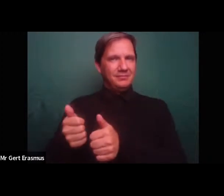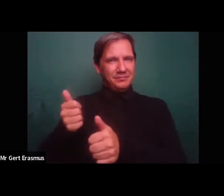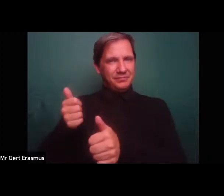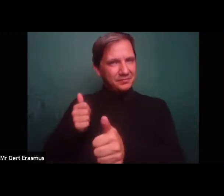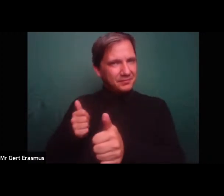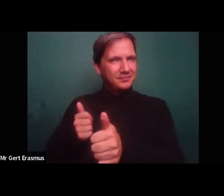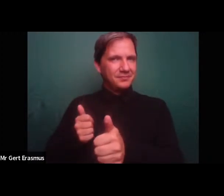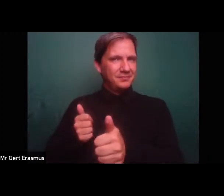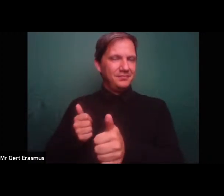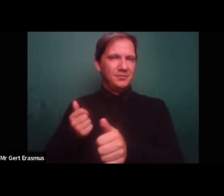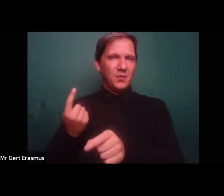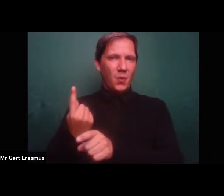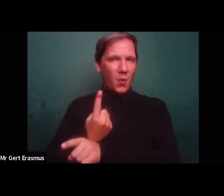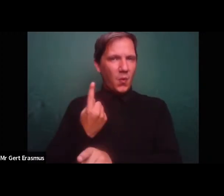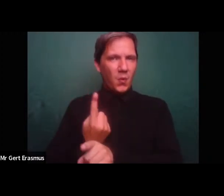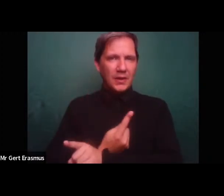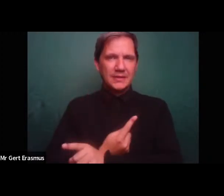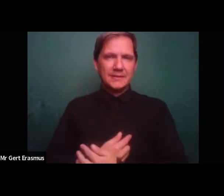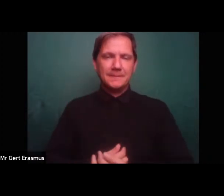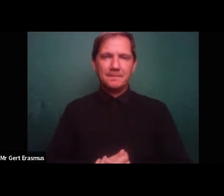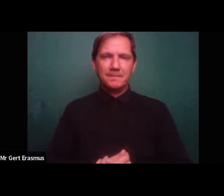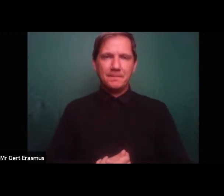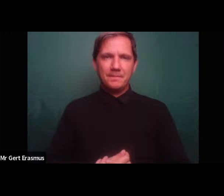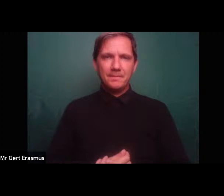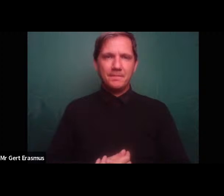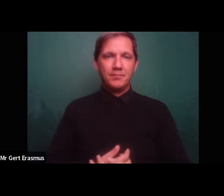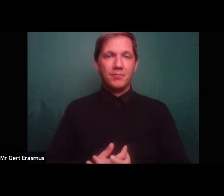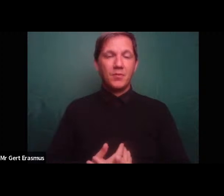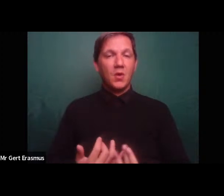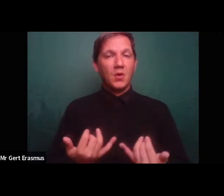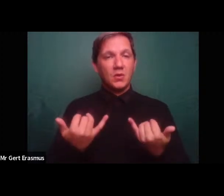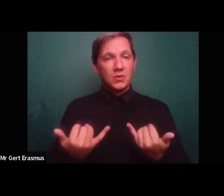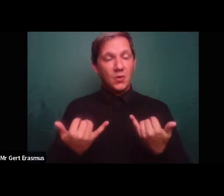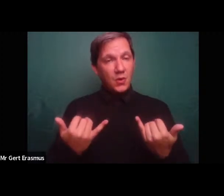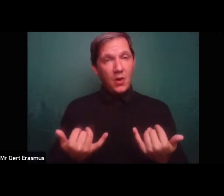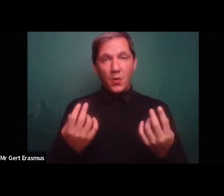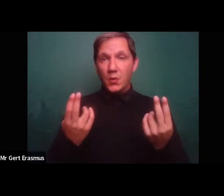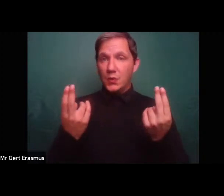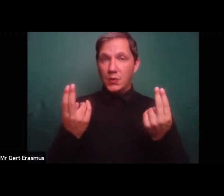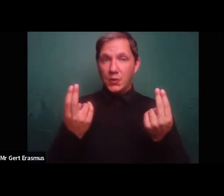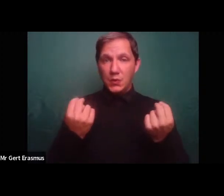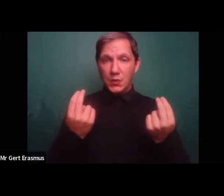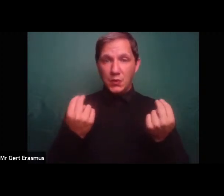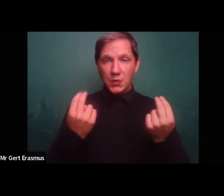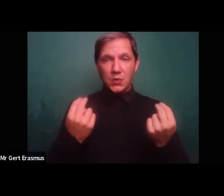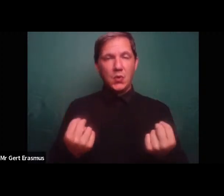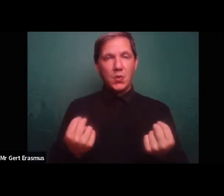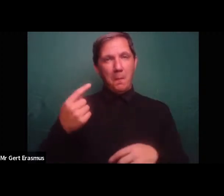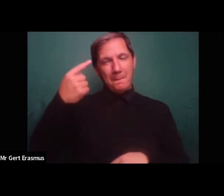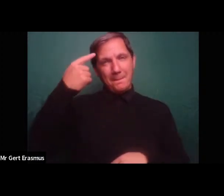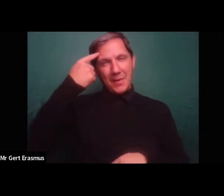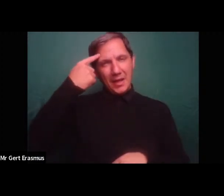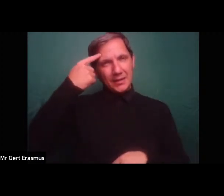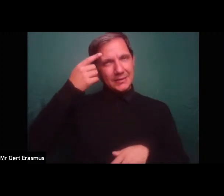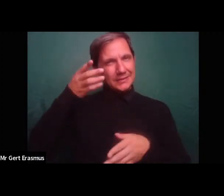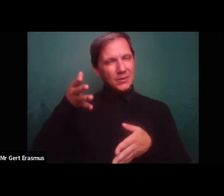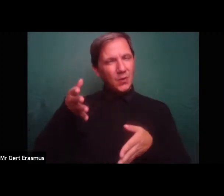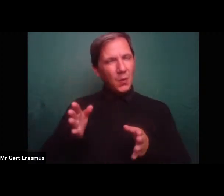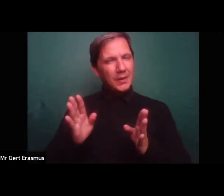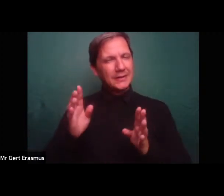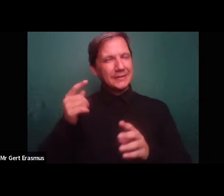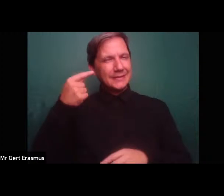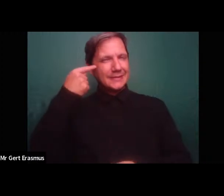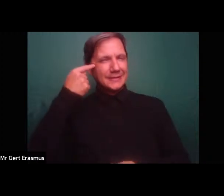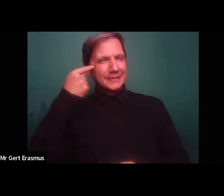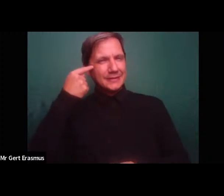access. Now, we have a new monster that has added to the challenges of